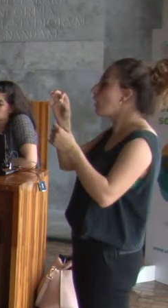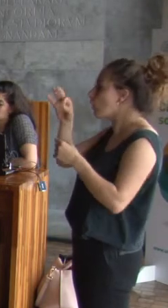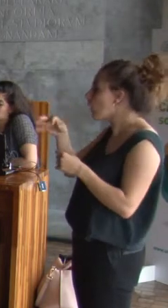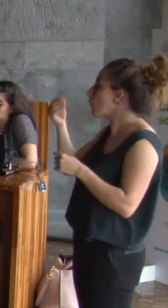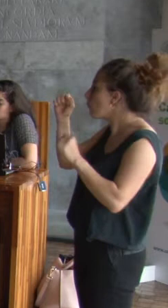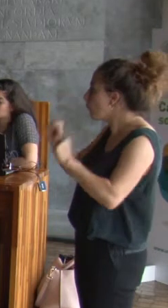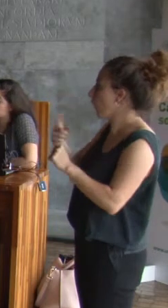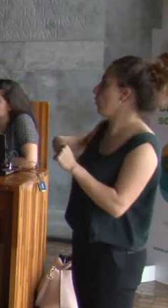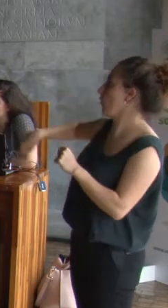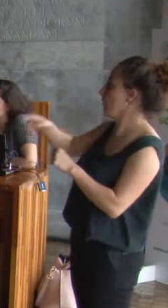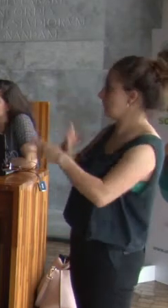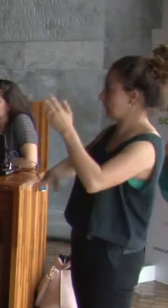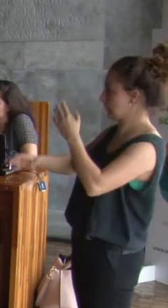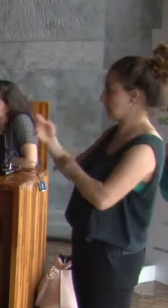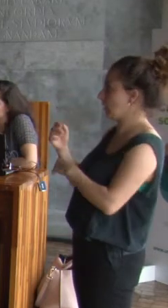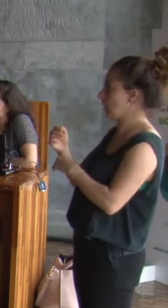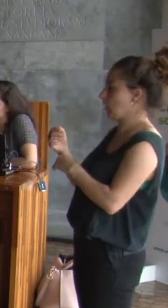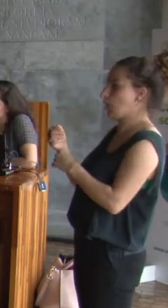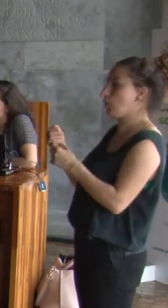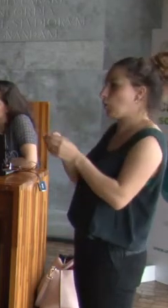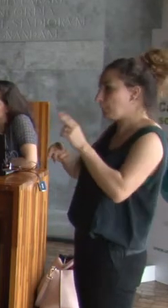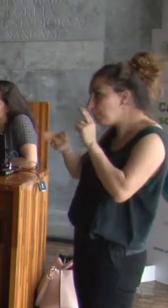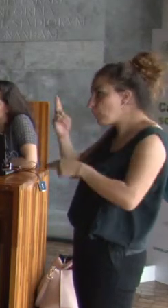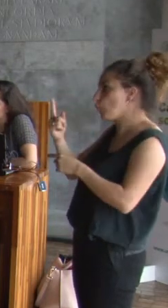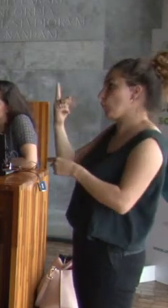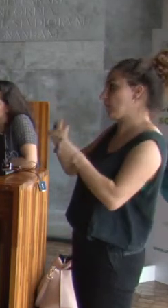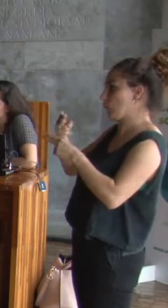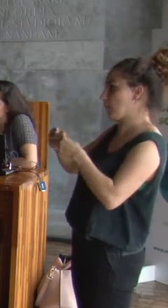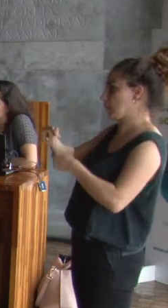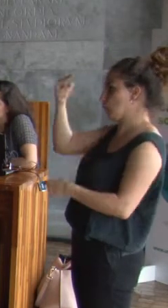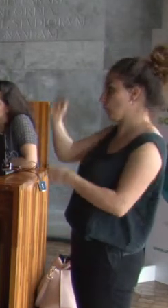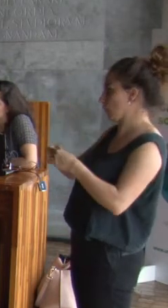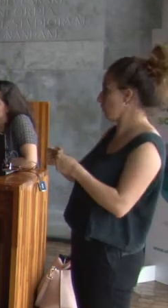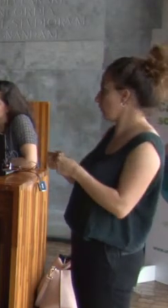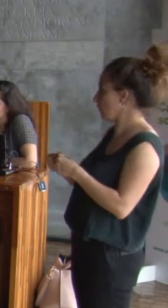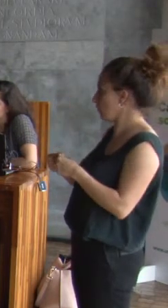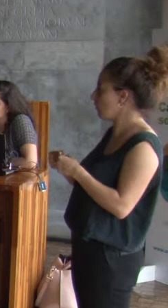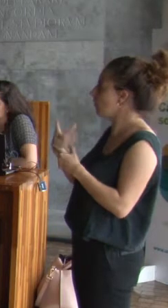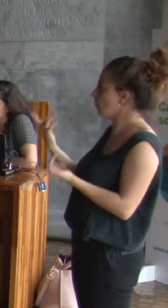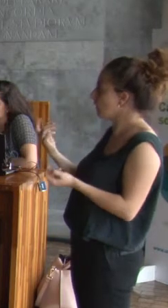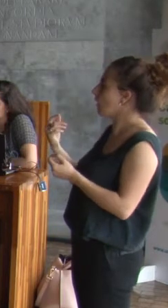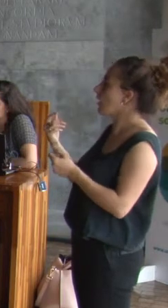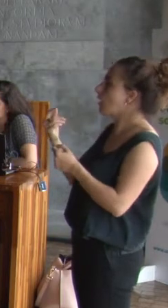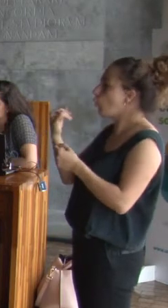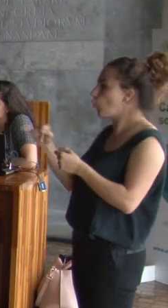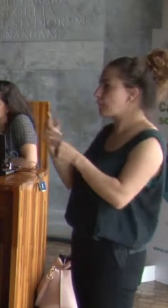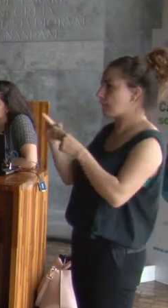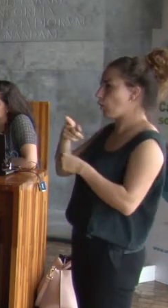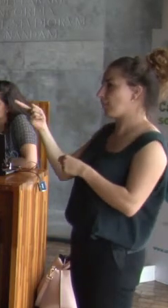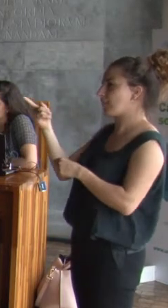time, and sometimes more than once in a day. So when was the last time you were